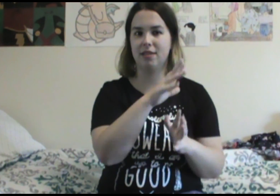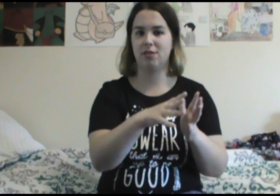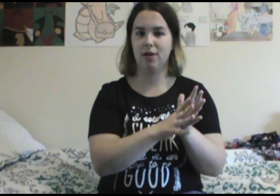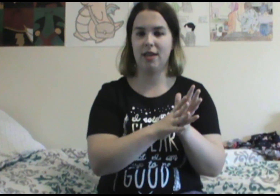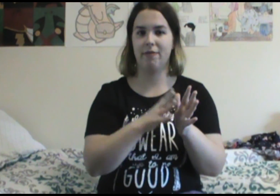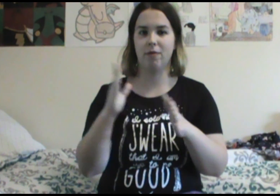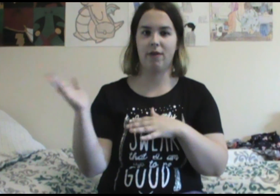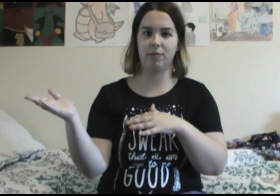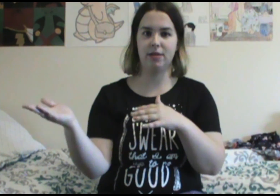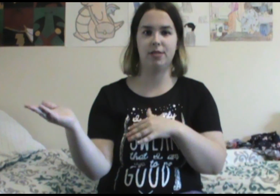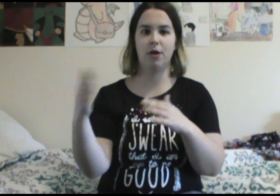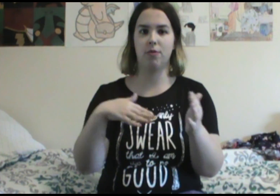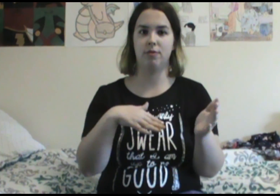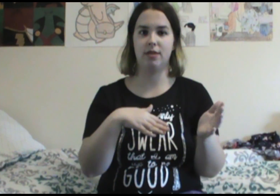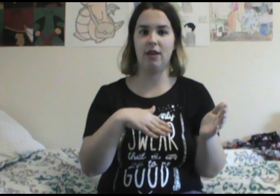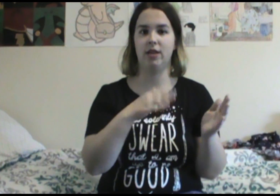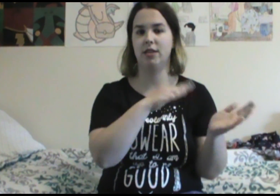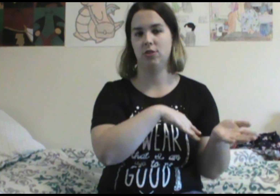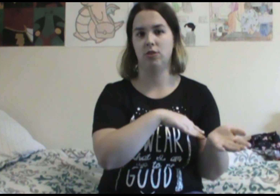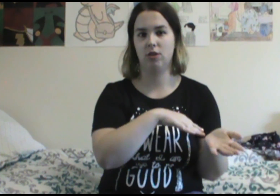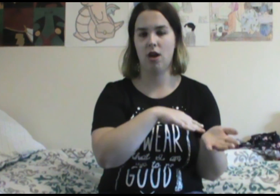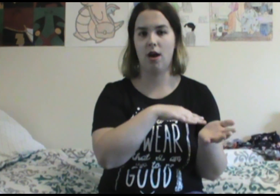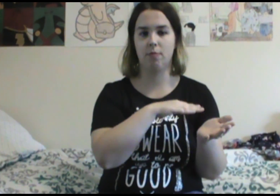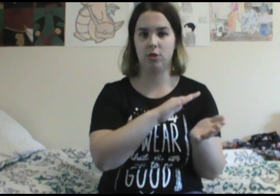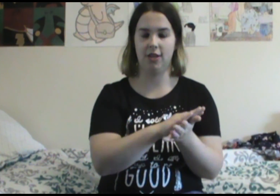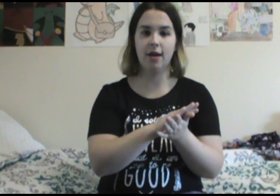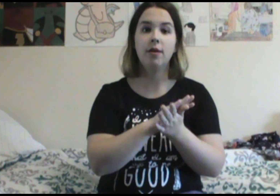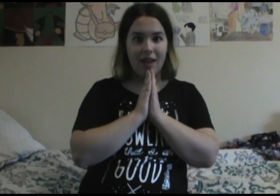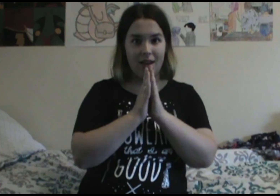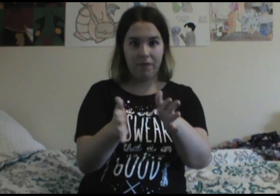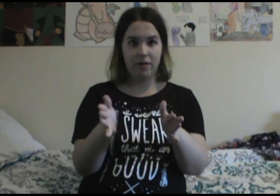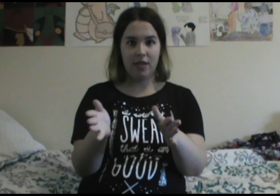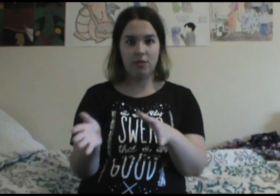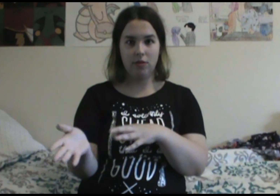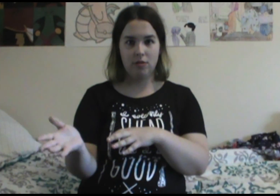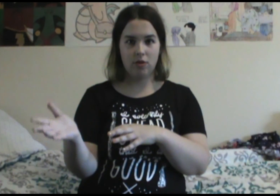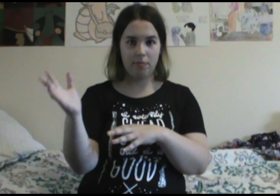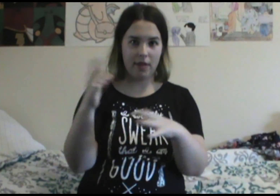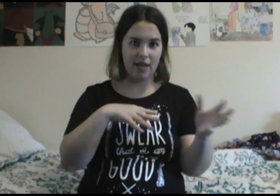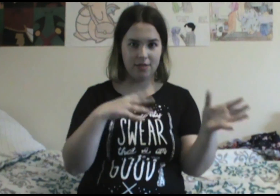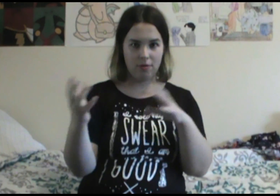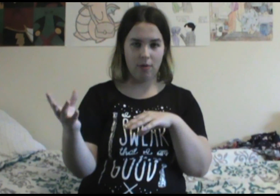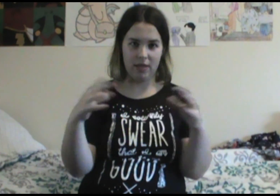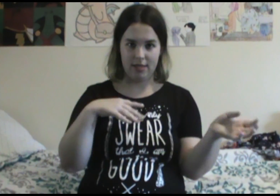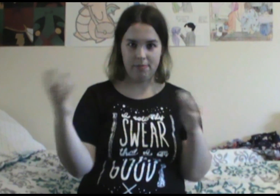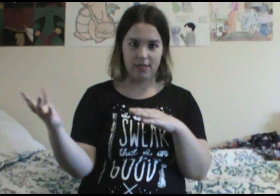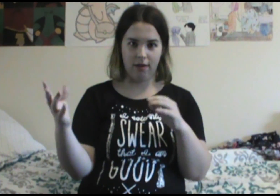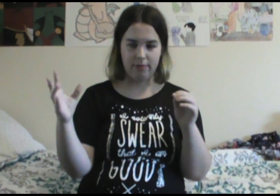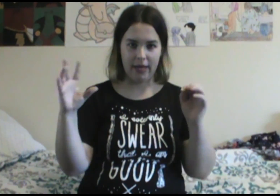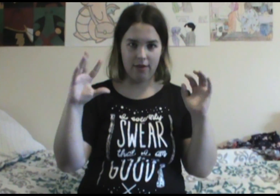story that revolved around Snow, David, and Regina. And I found his whole sort of plot and story with this mysterious man